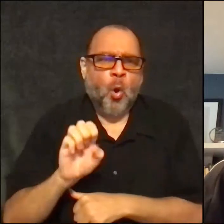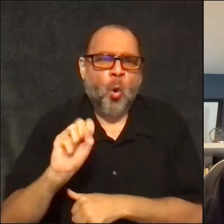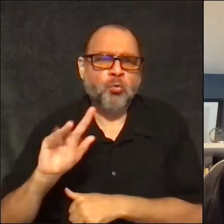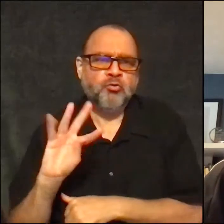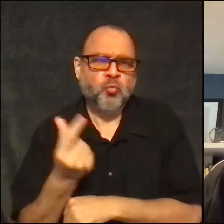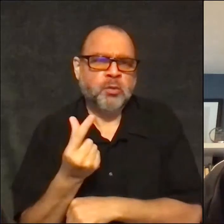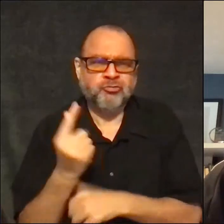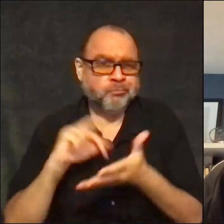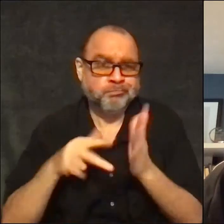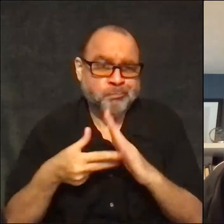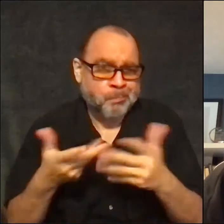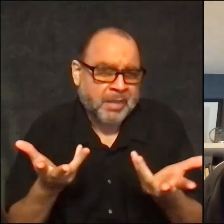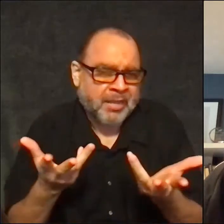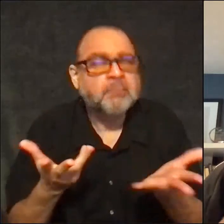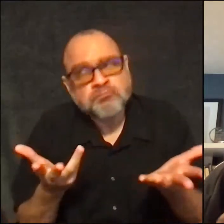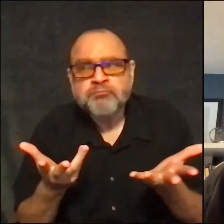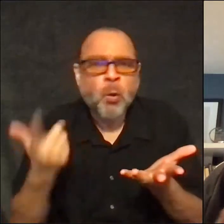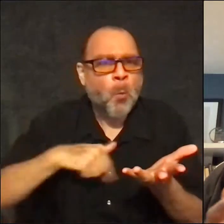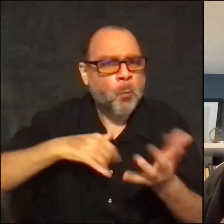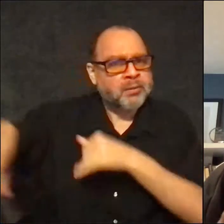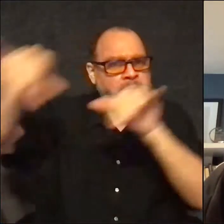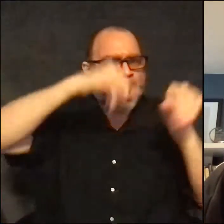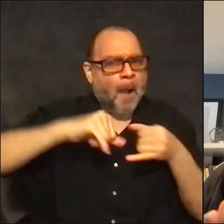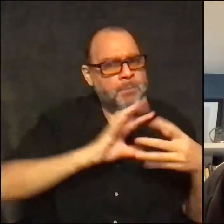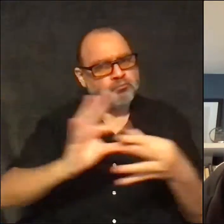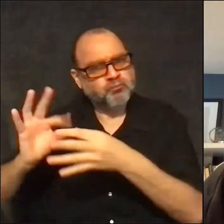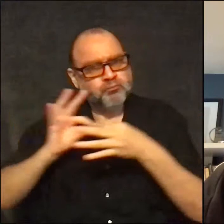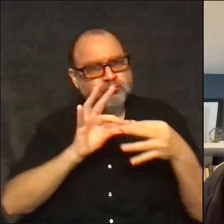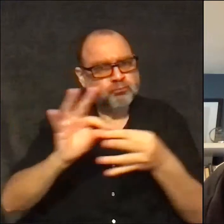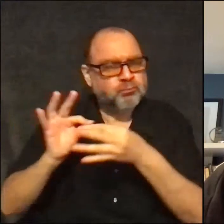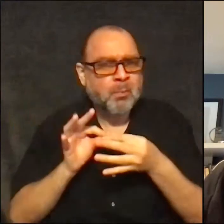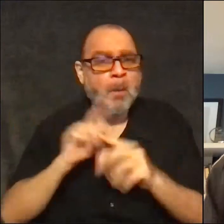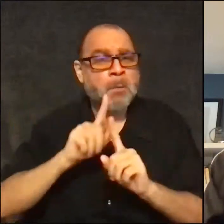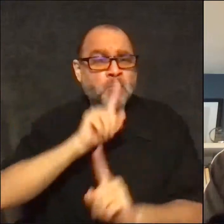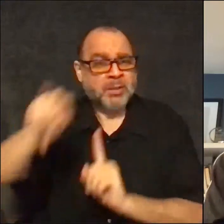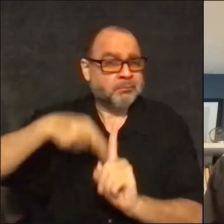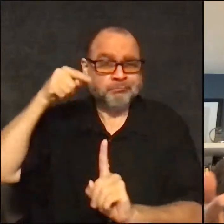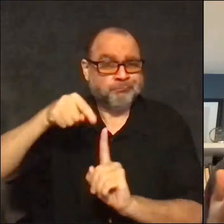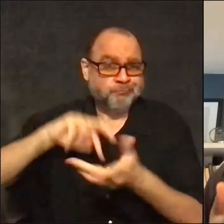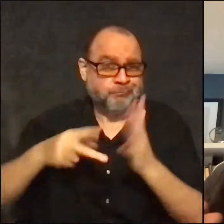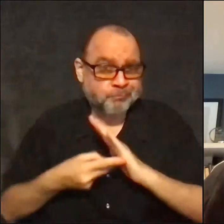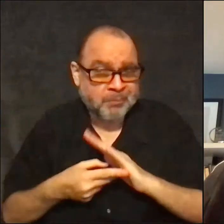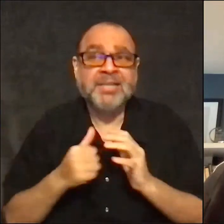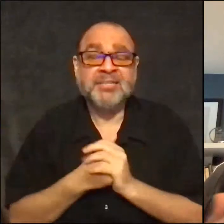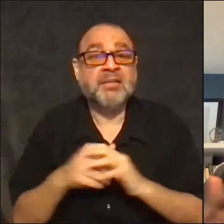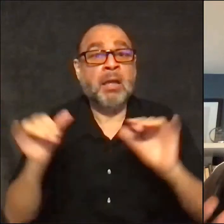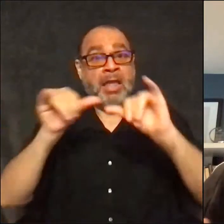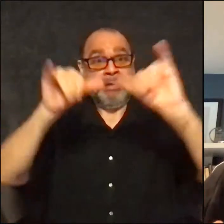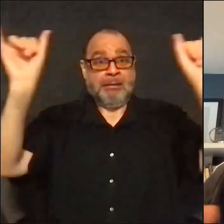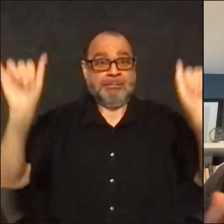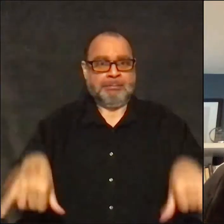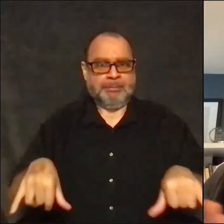We've heard it a lot. It refers to the technique that a person uses to either survive or thrive in a